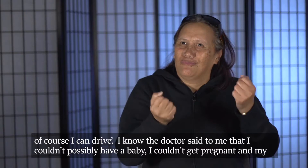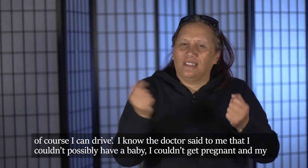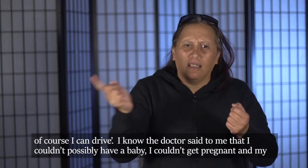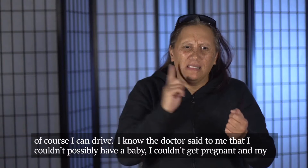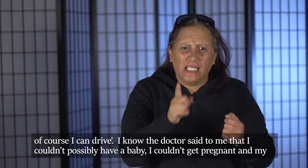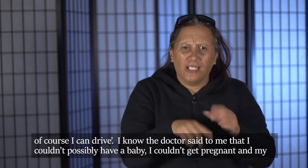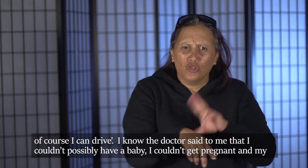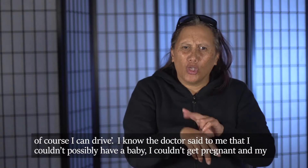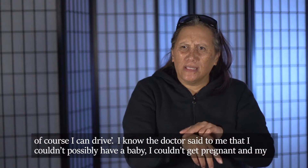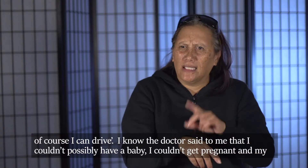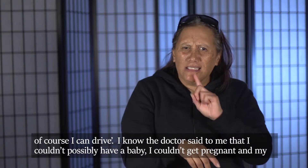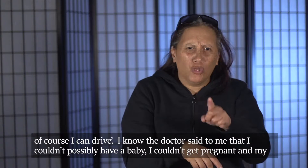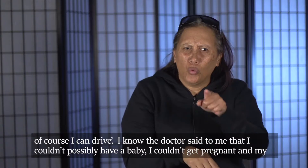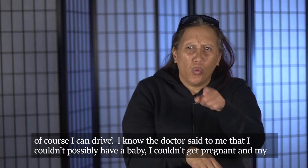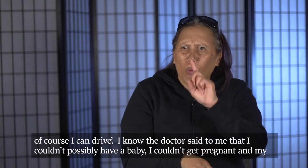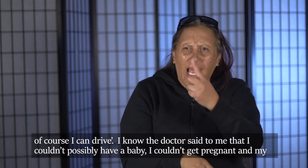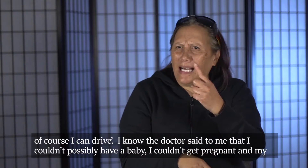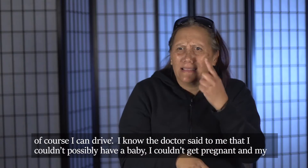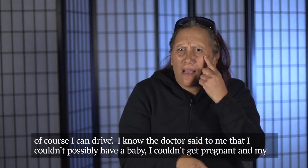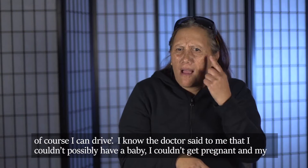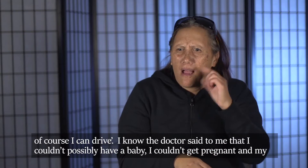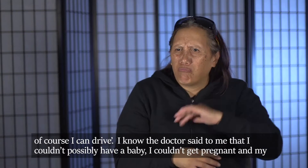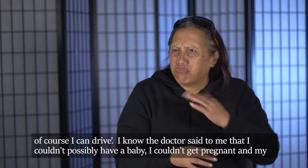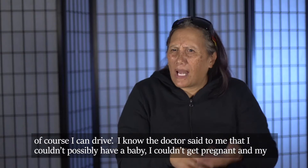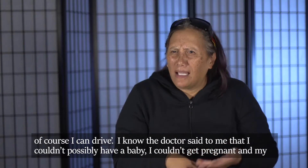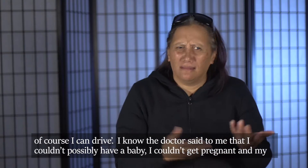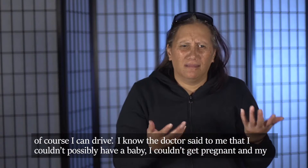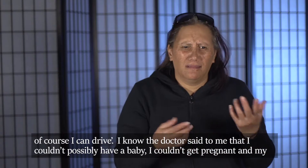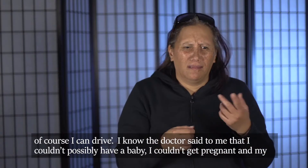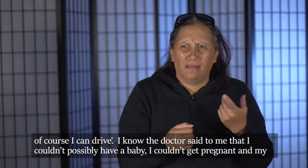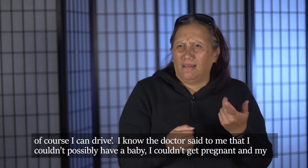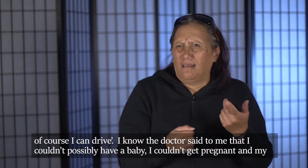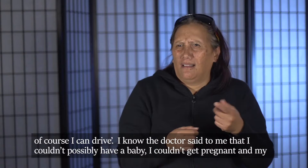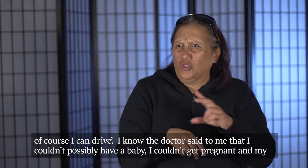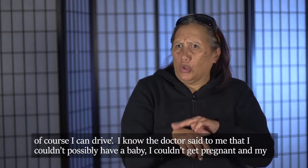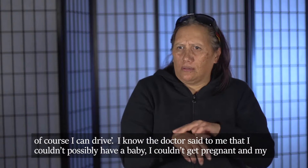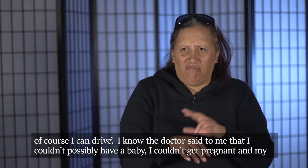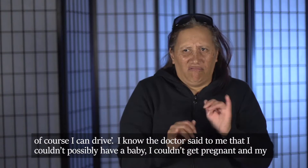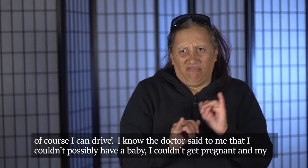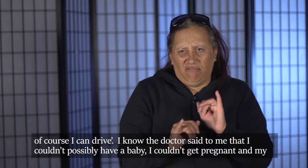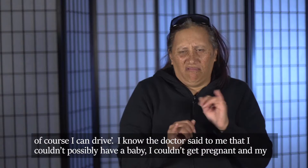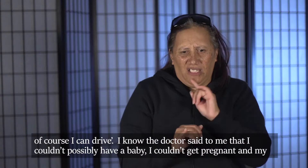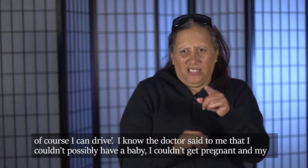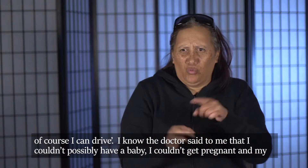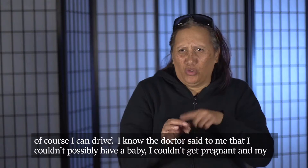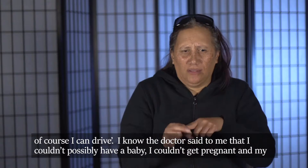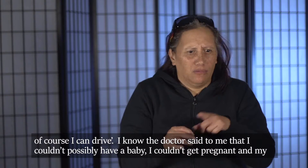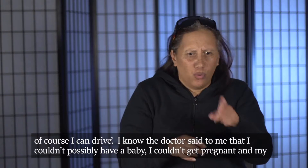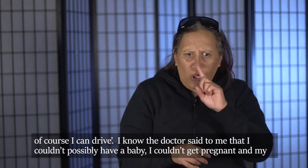drive. I know the doctor said to me that I couldn't possibly have a baby,